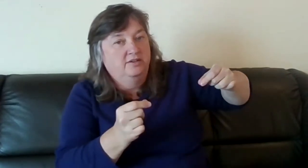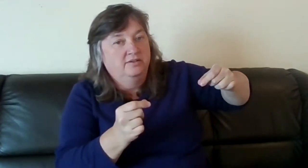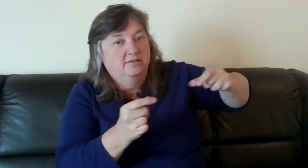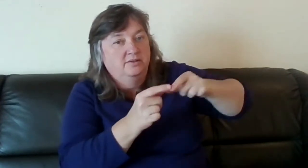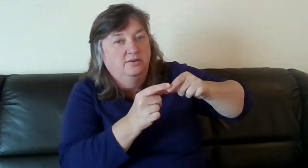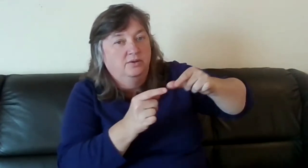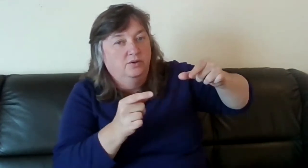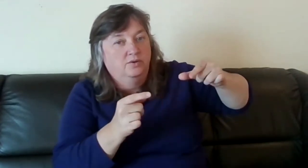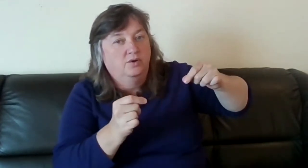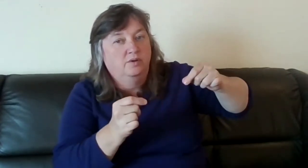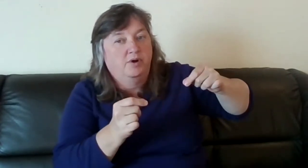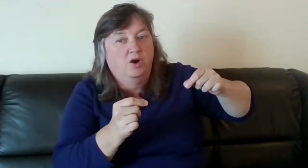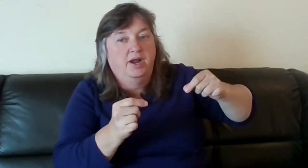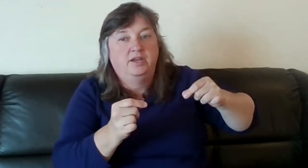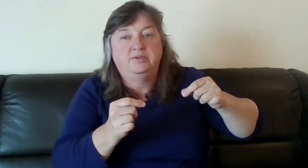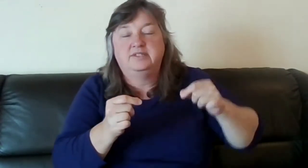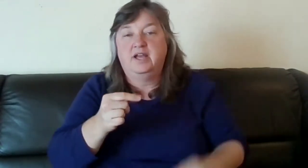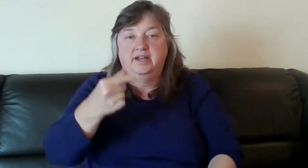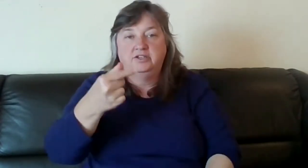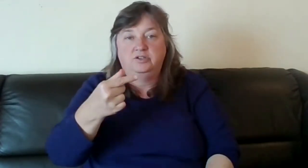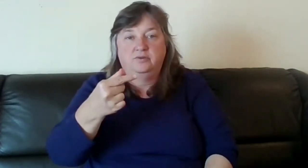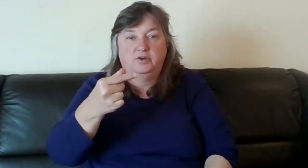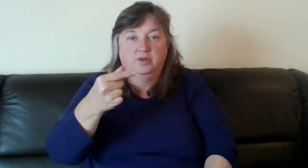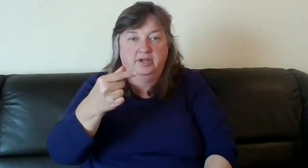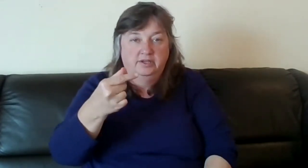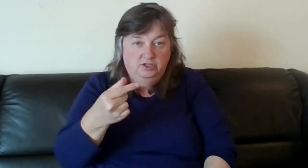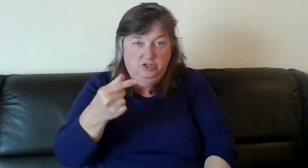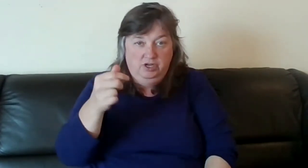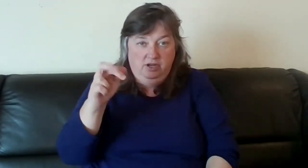rectangle, granola bar, and you would sign granola,